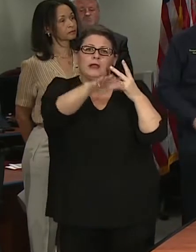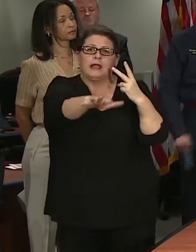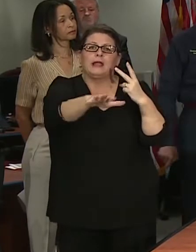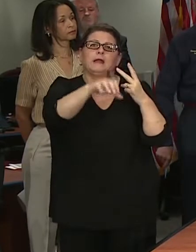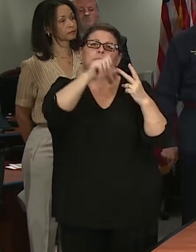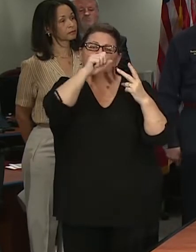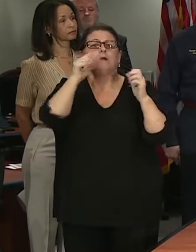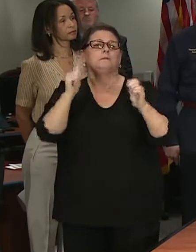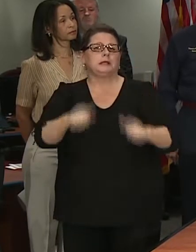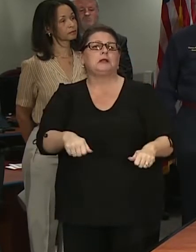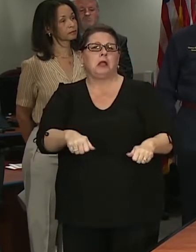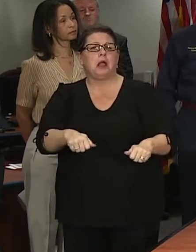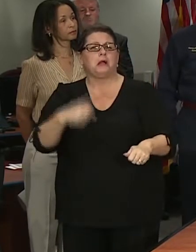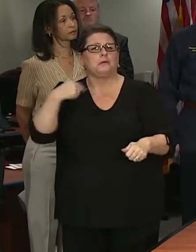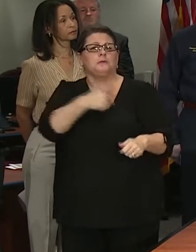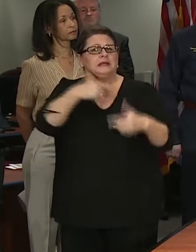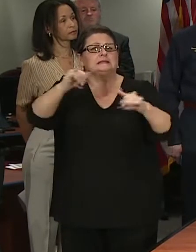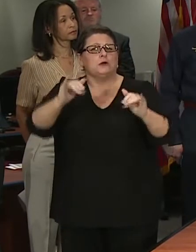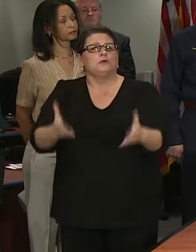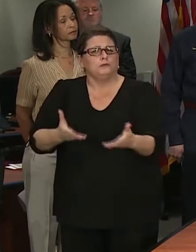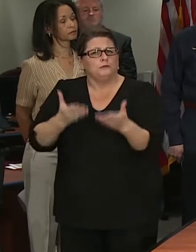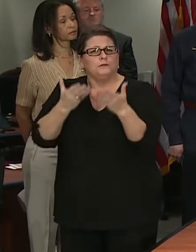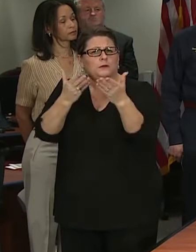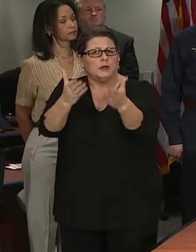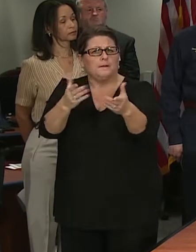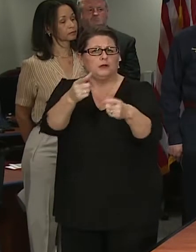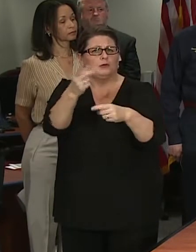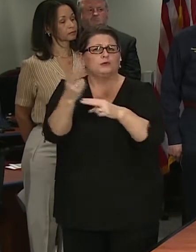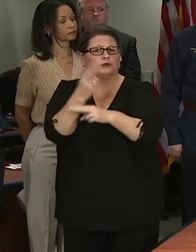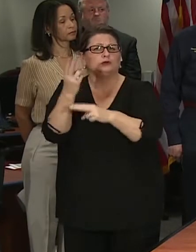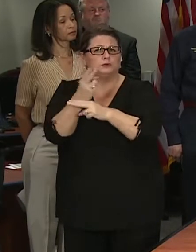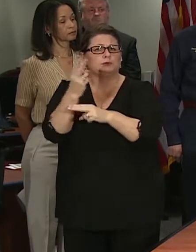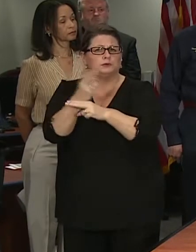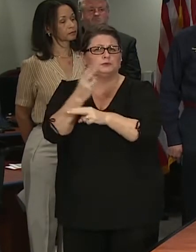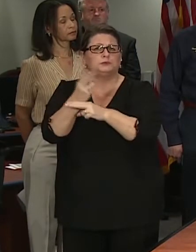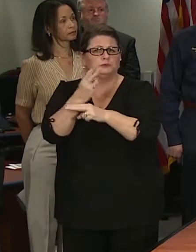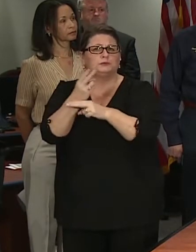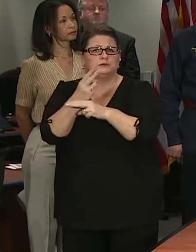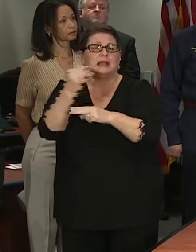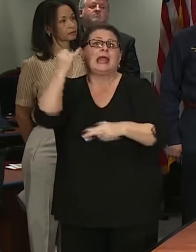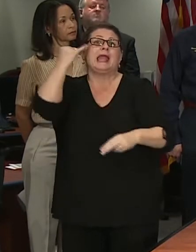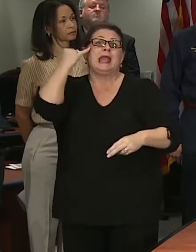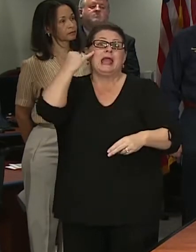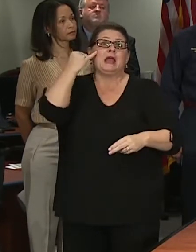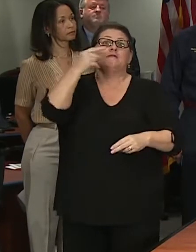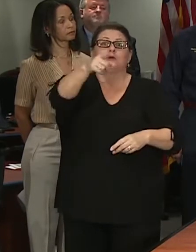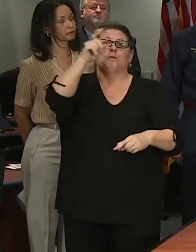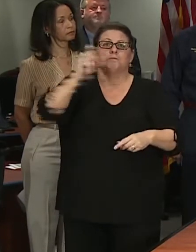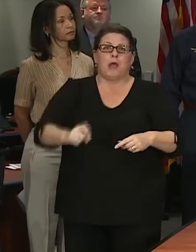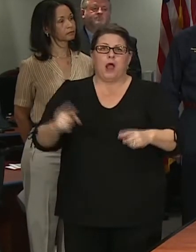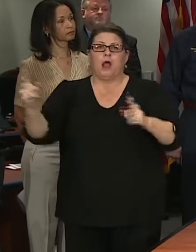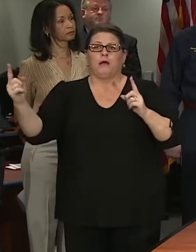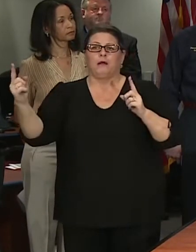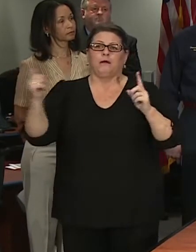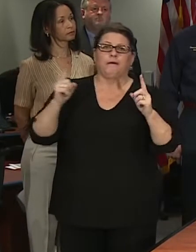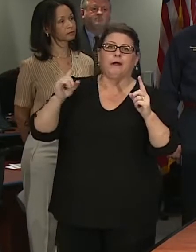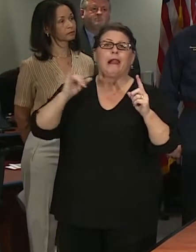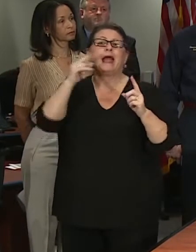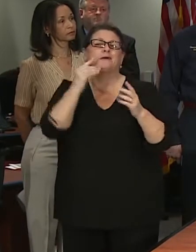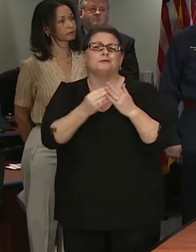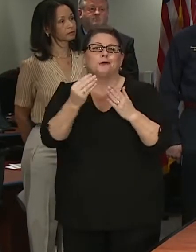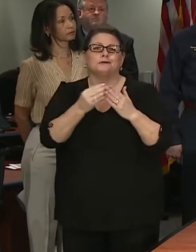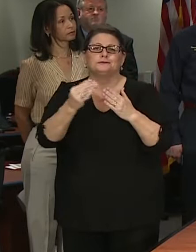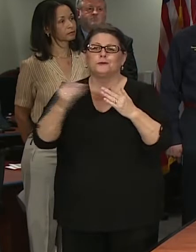This measure is recommended to be used in situations where social distancing may be difficult to maintain, such as grocery